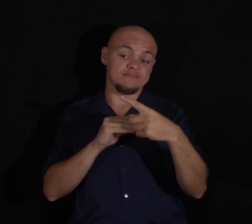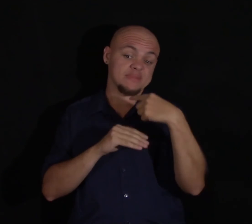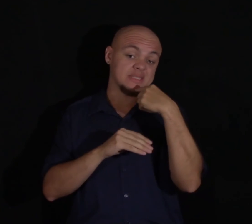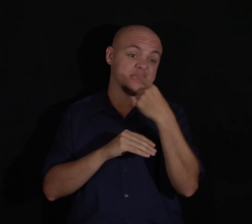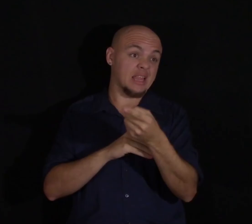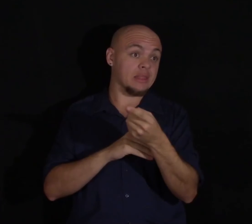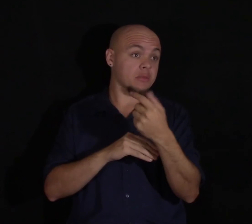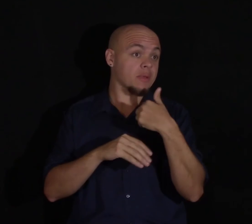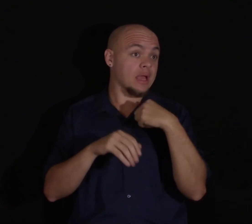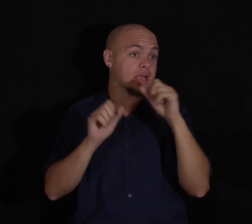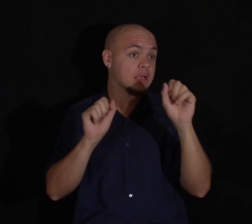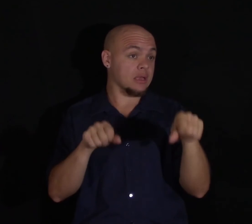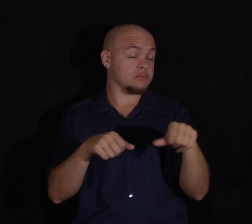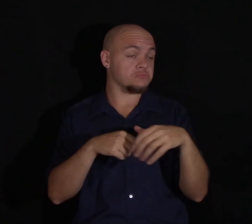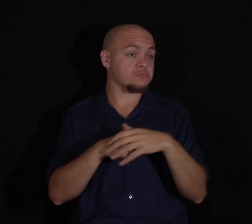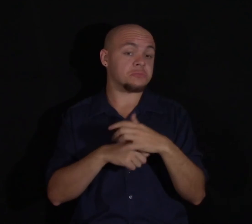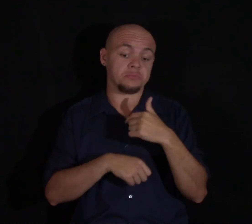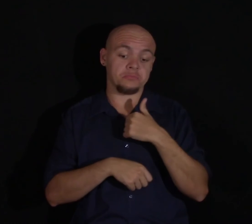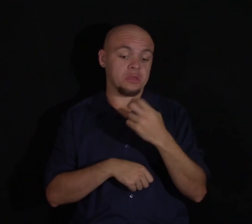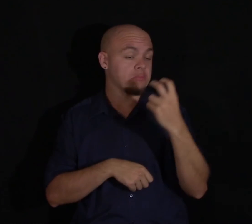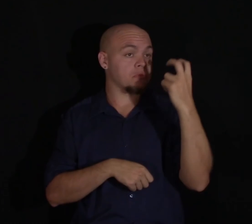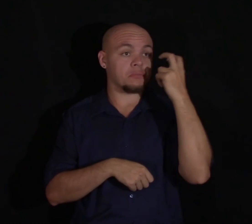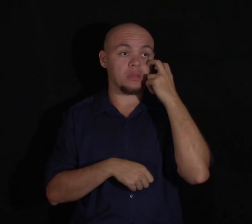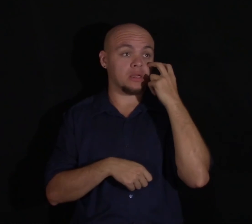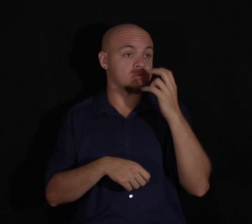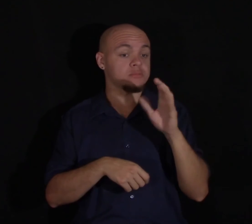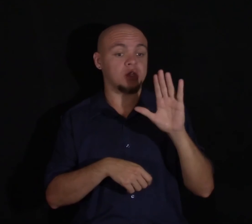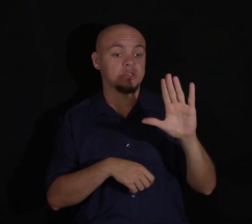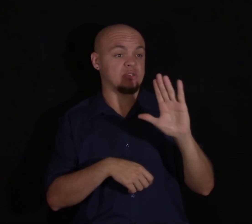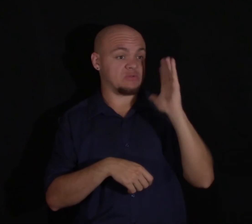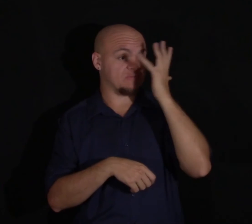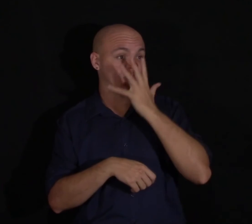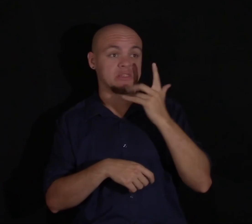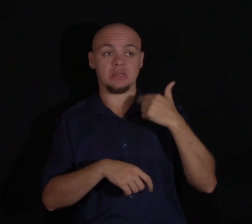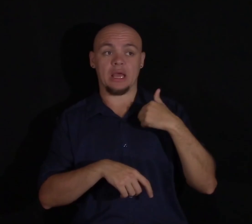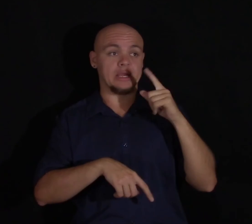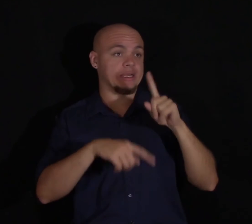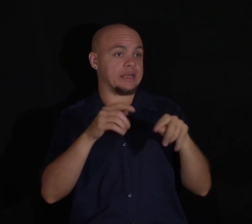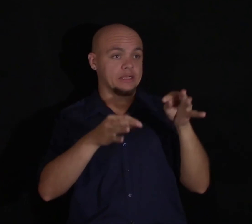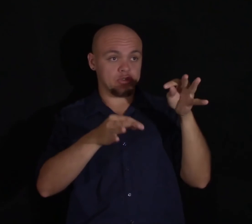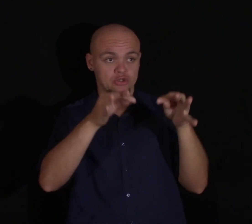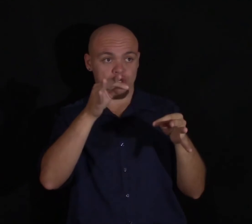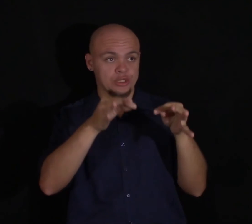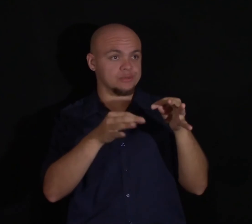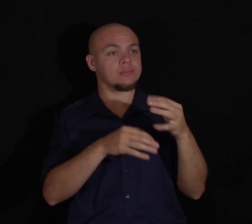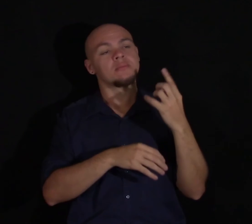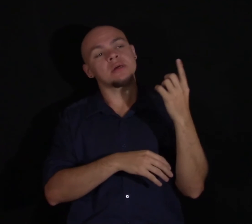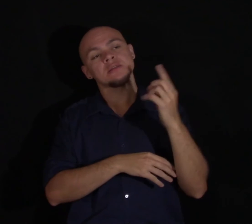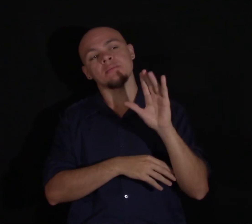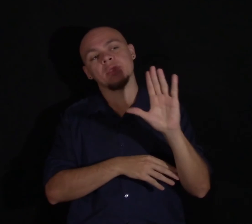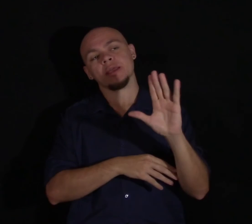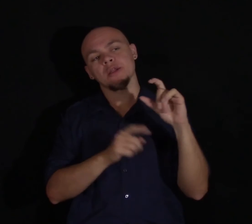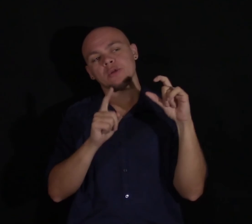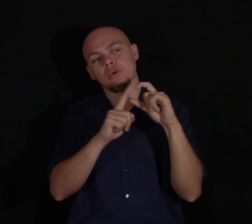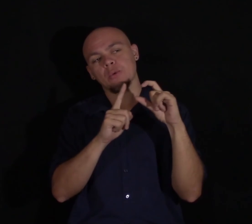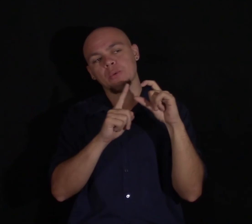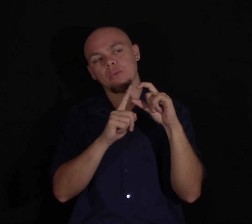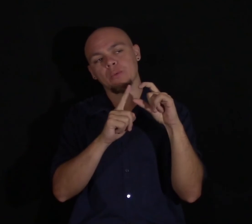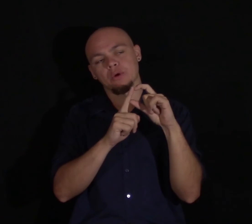am blind, and cannot judge of your countenance, but there is something in your words which persuades